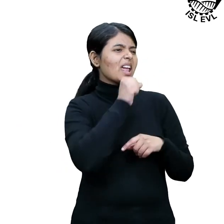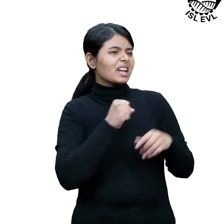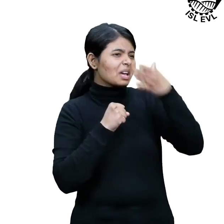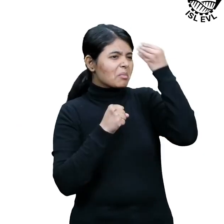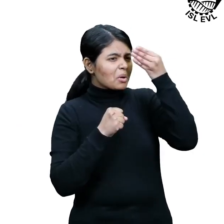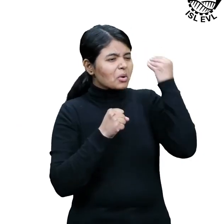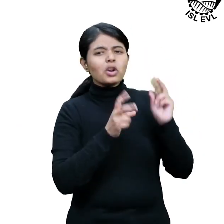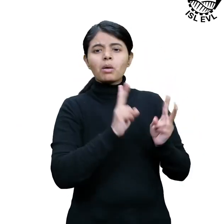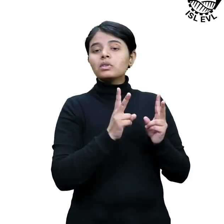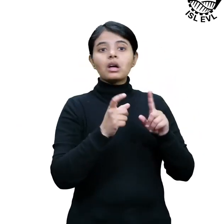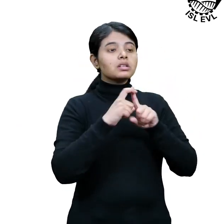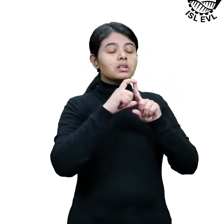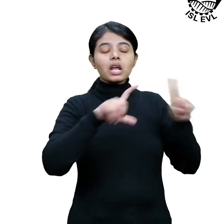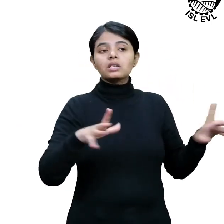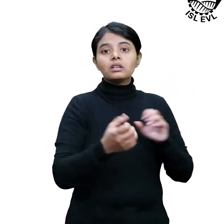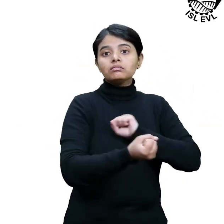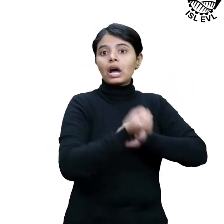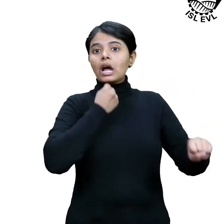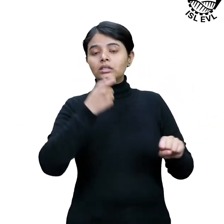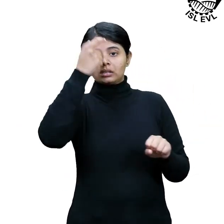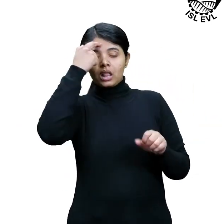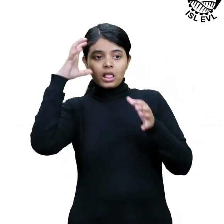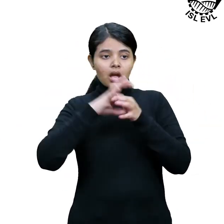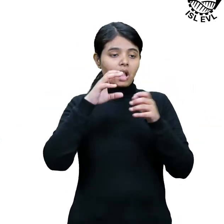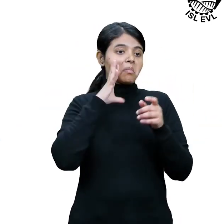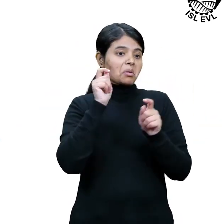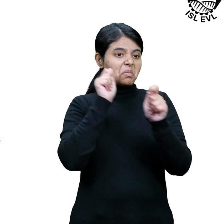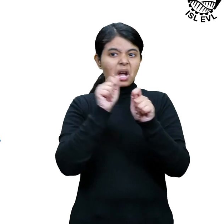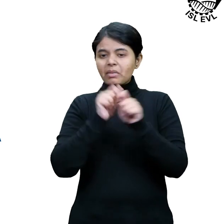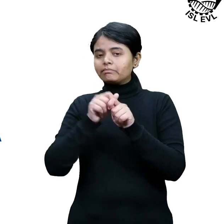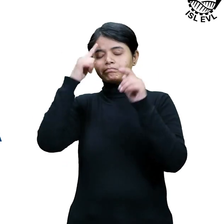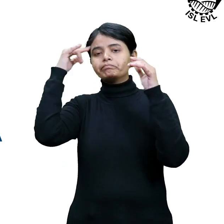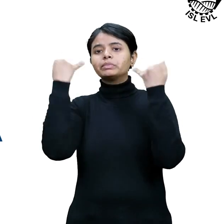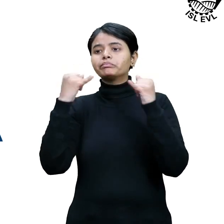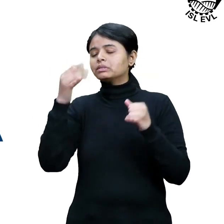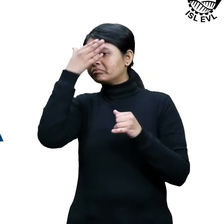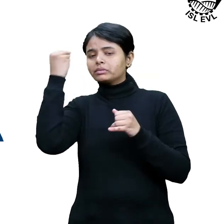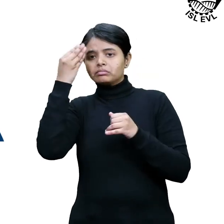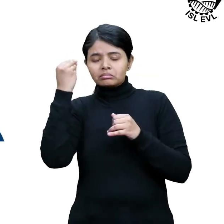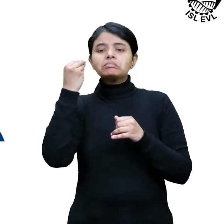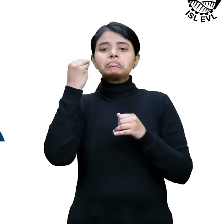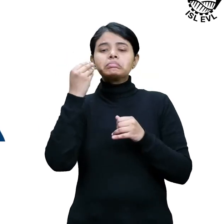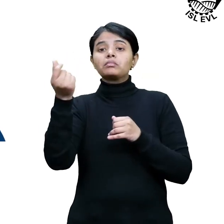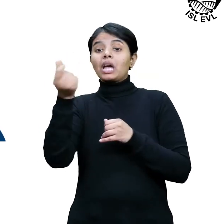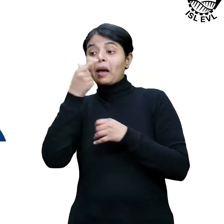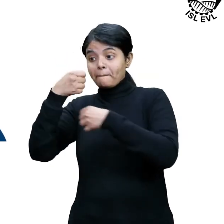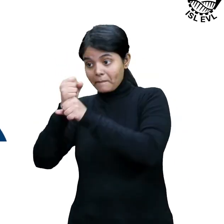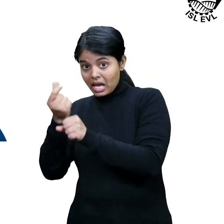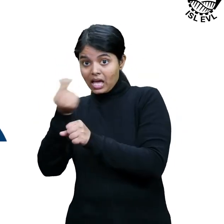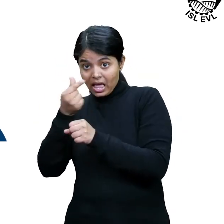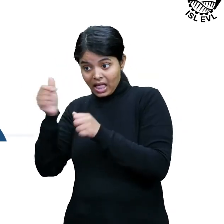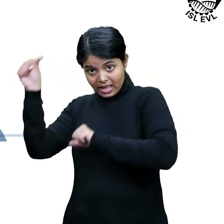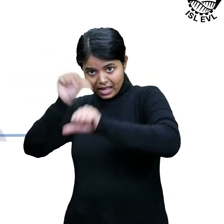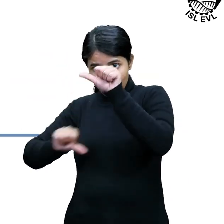Alzheimer's disease, a disorder that destroys memory and other important mental capabilities in